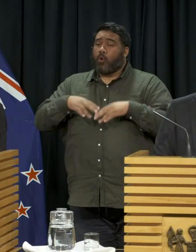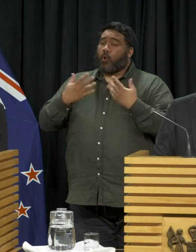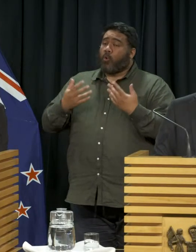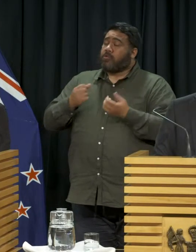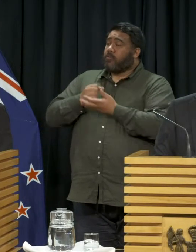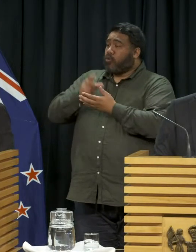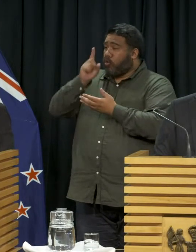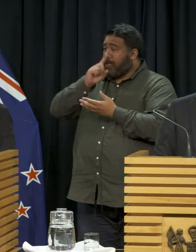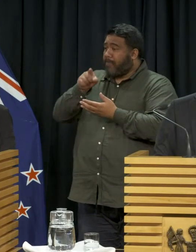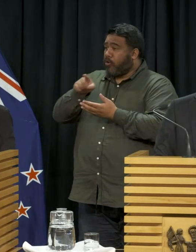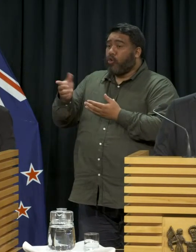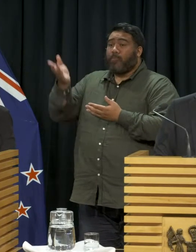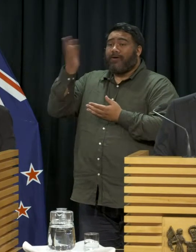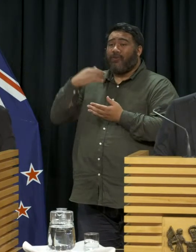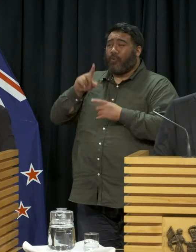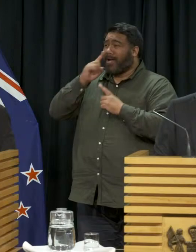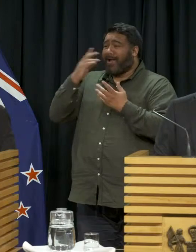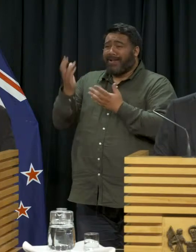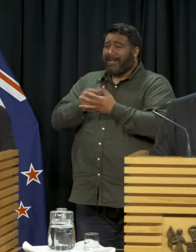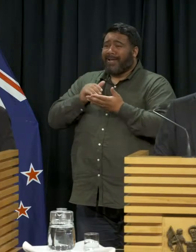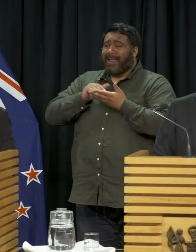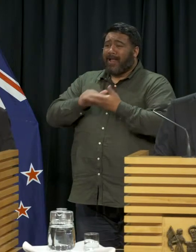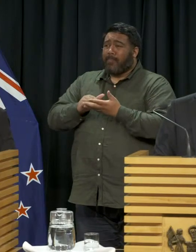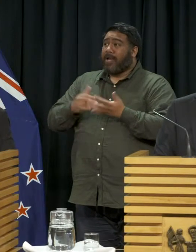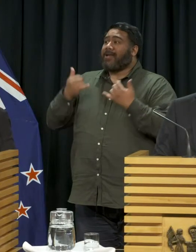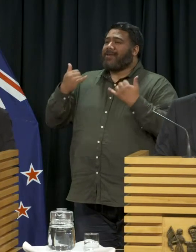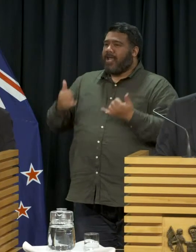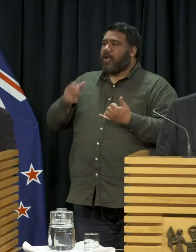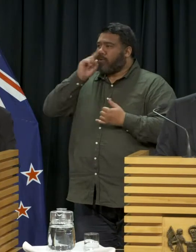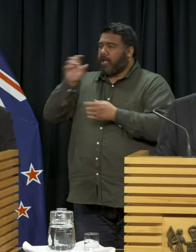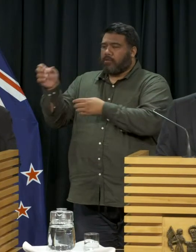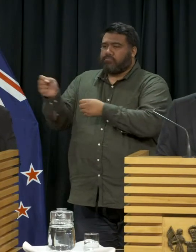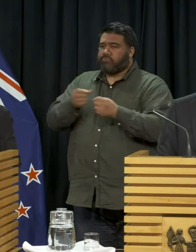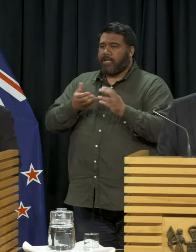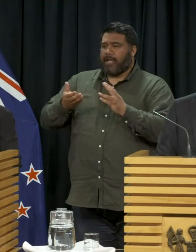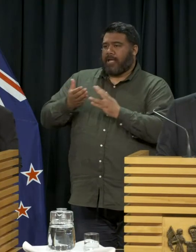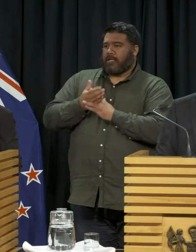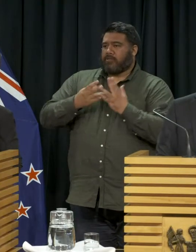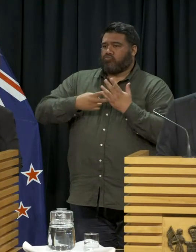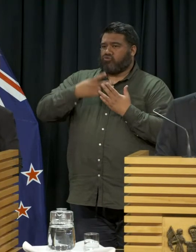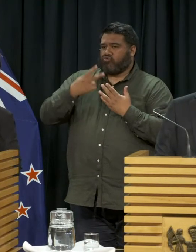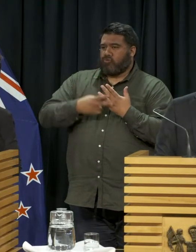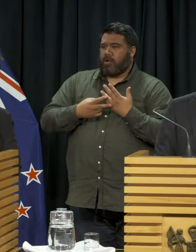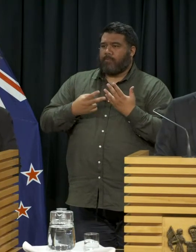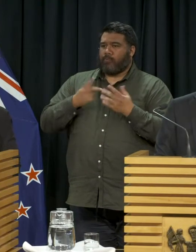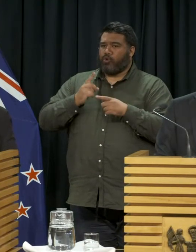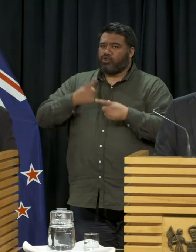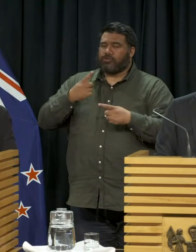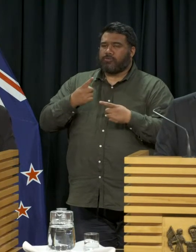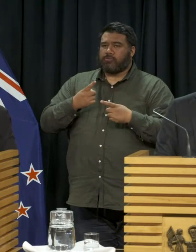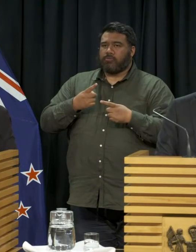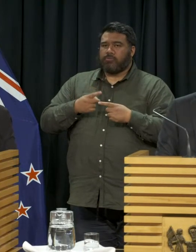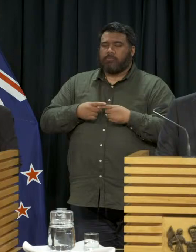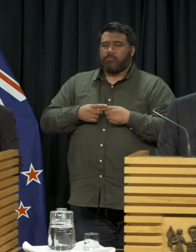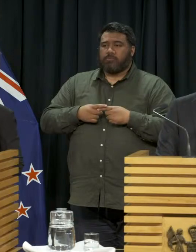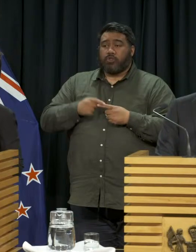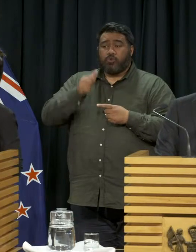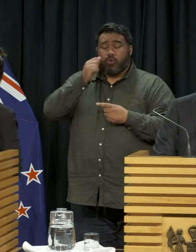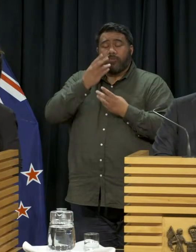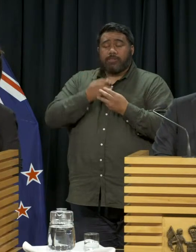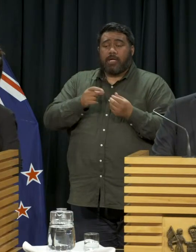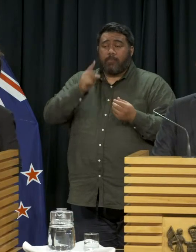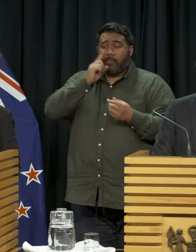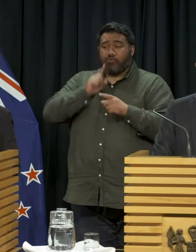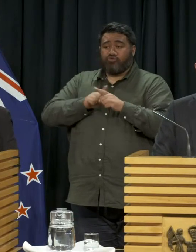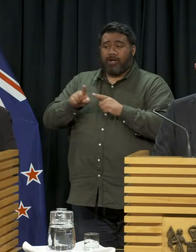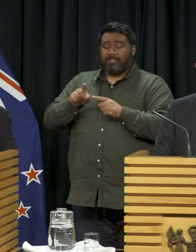received no help and not even manifest in our acute programs. Because keep in mind, for instance, a number of people who attempt to take their own life, the